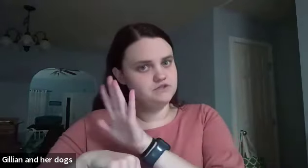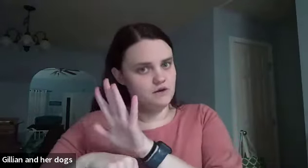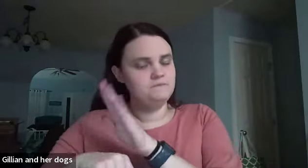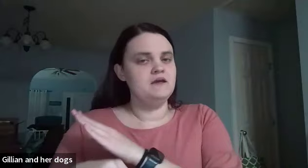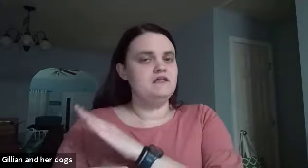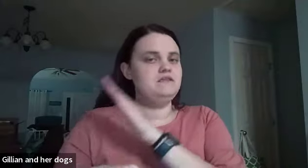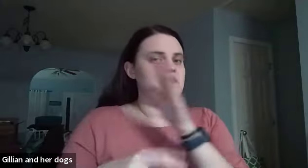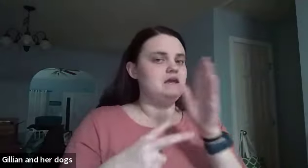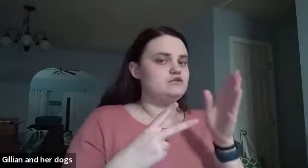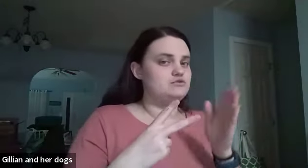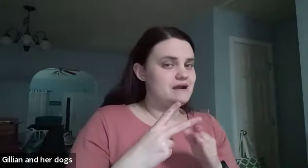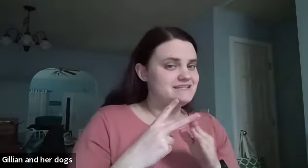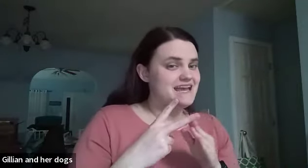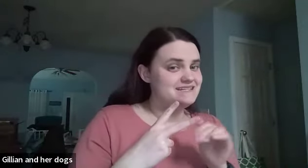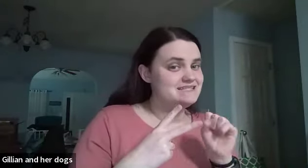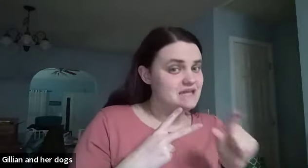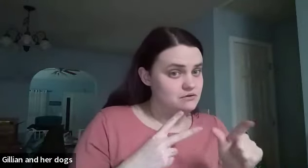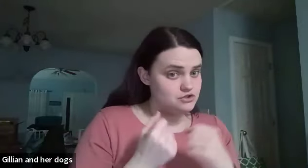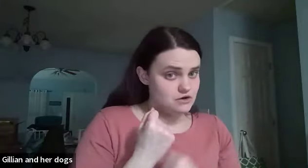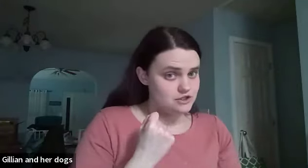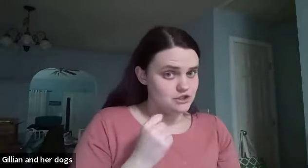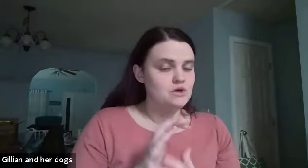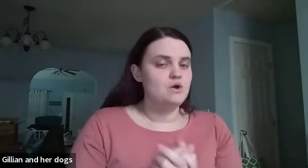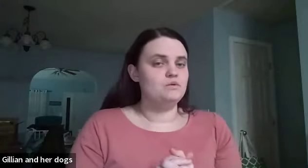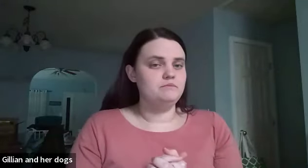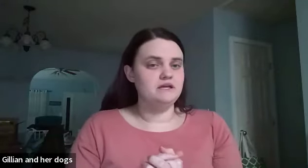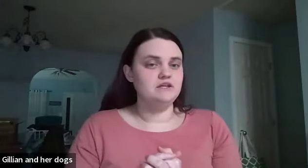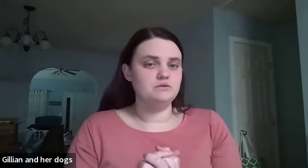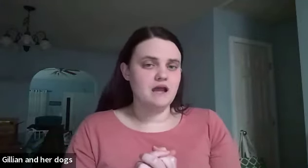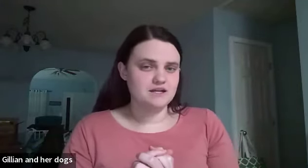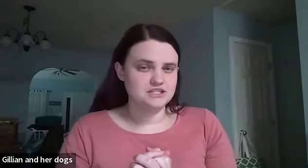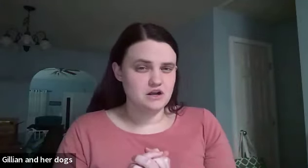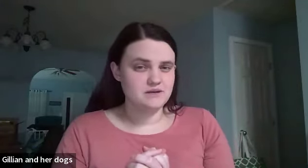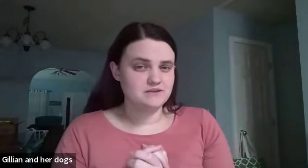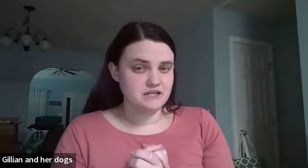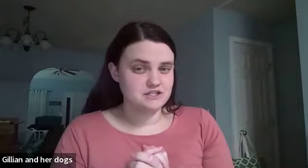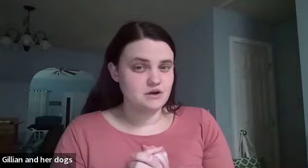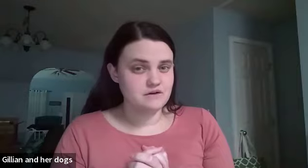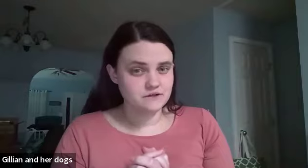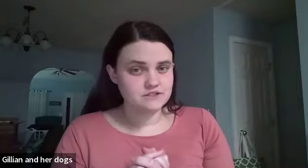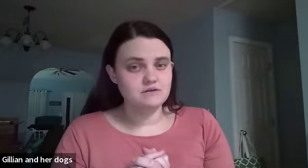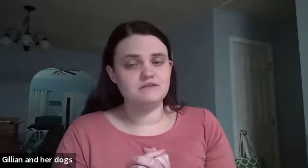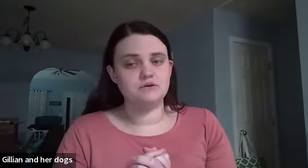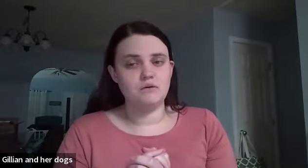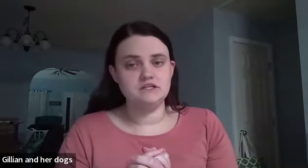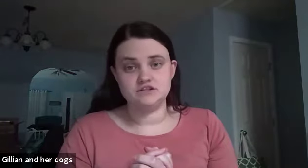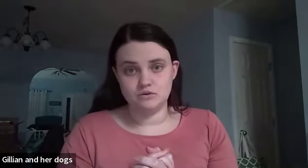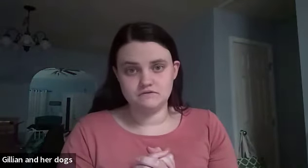So the correct ASL structure would be you would actually talk about the place you're going first. So like if we're going to the store